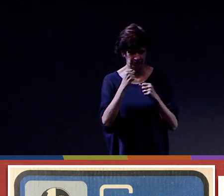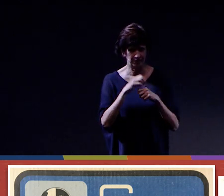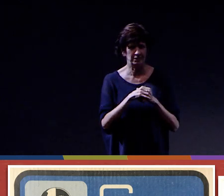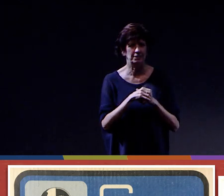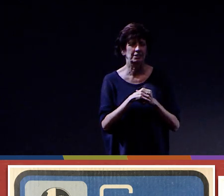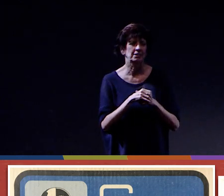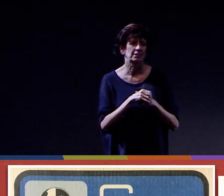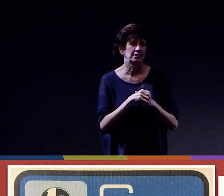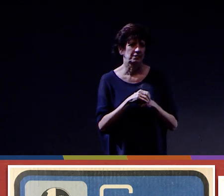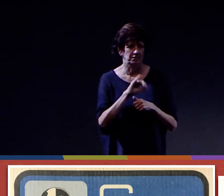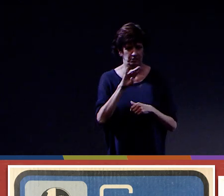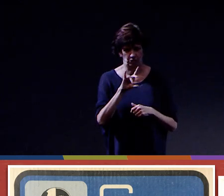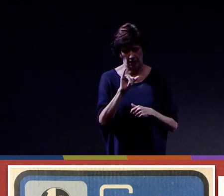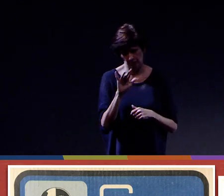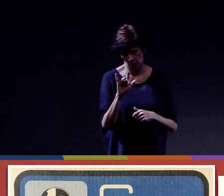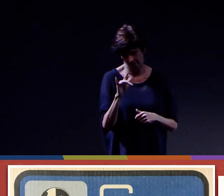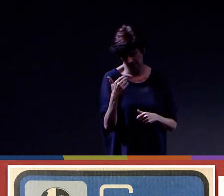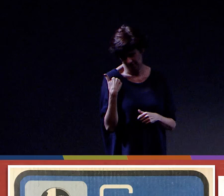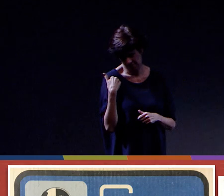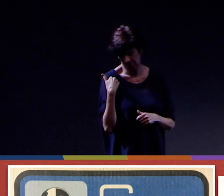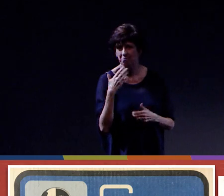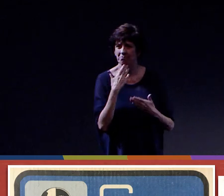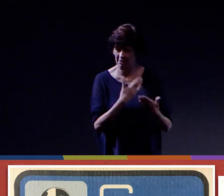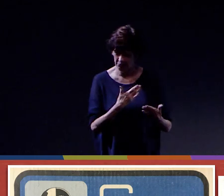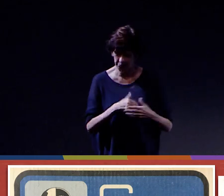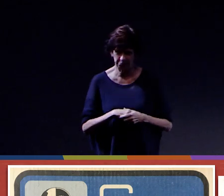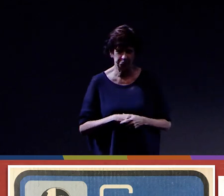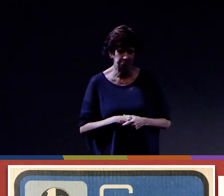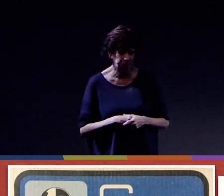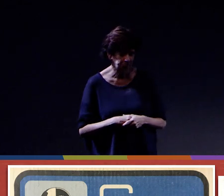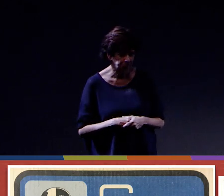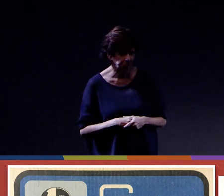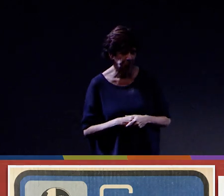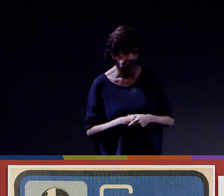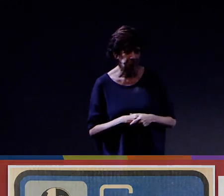This is July 25th. Thank you.